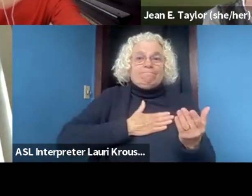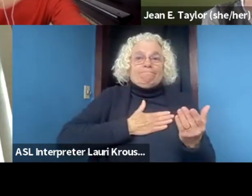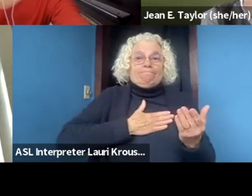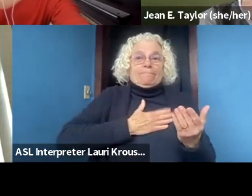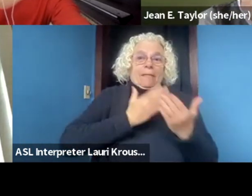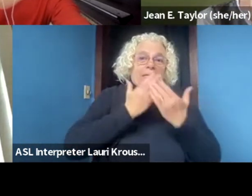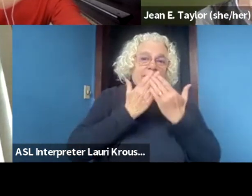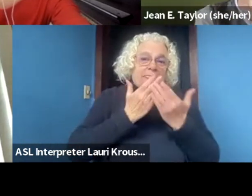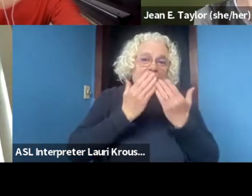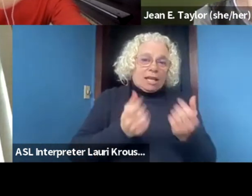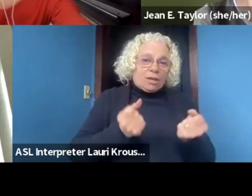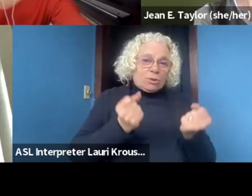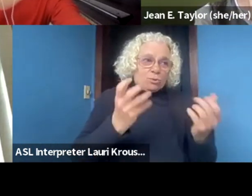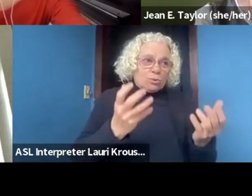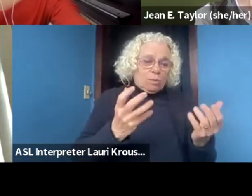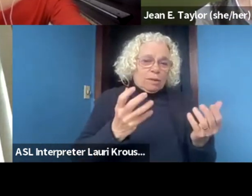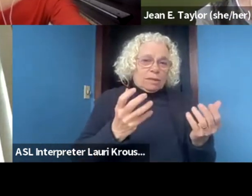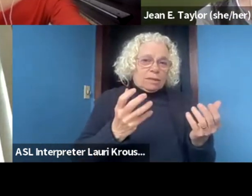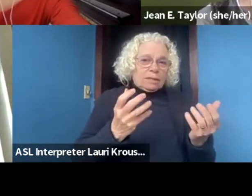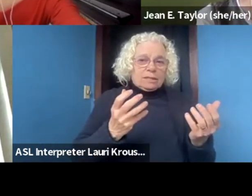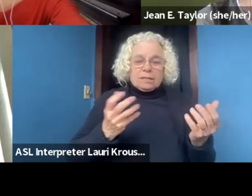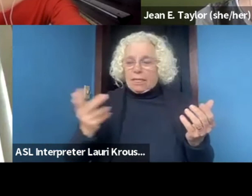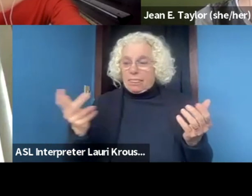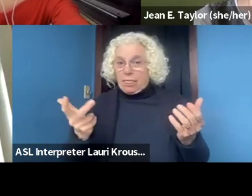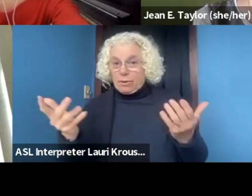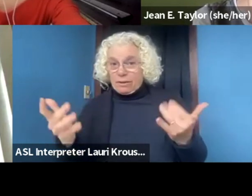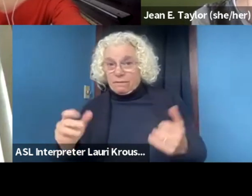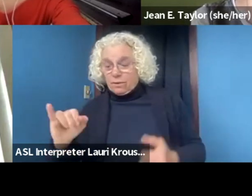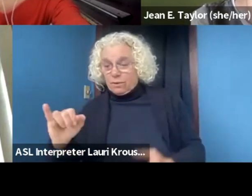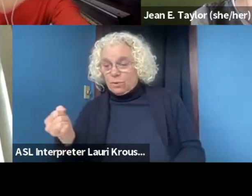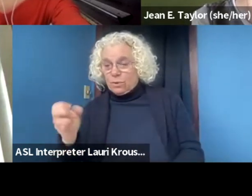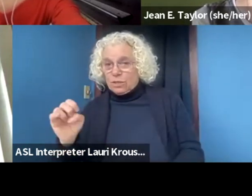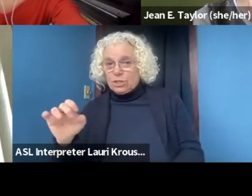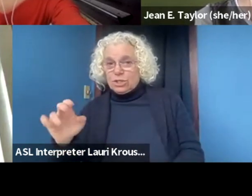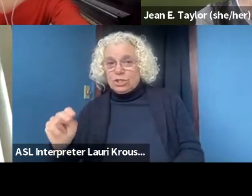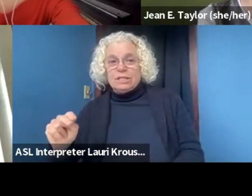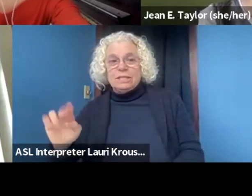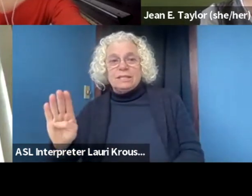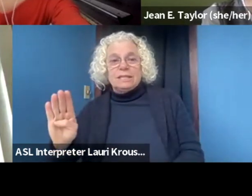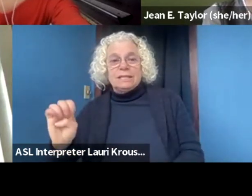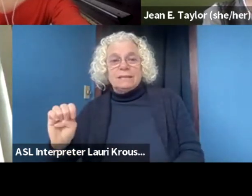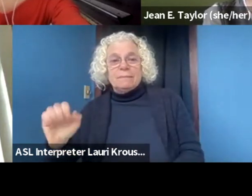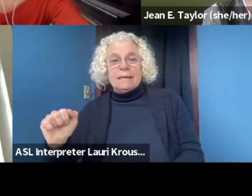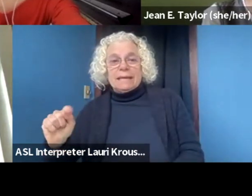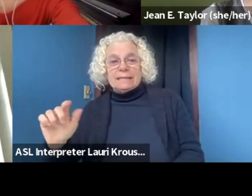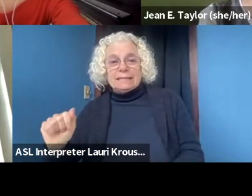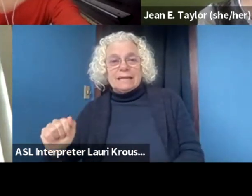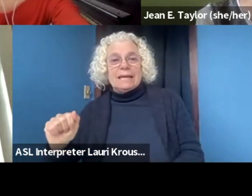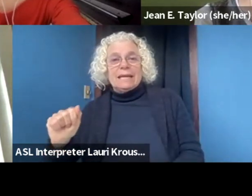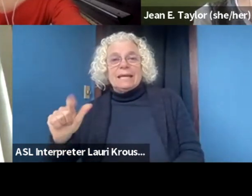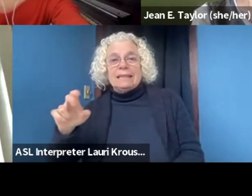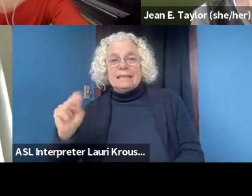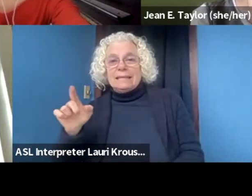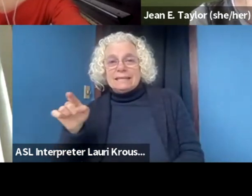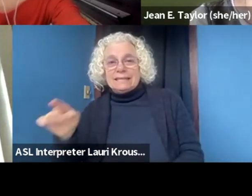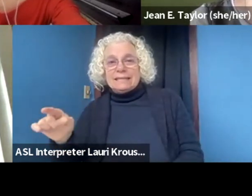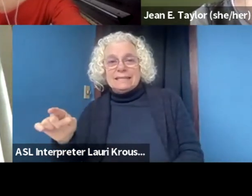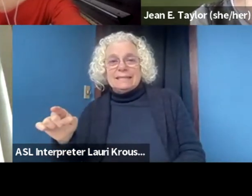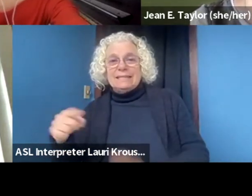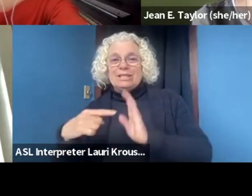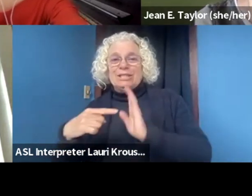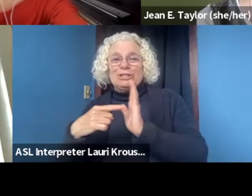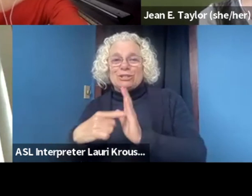collective gratitude for having the three of you here, Jean, Beata, and Lynn. Please show them love in the chat to